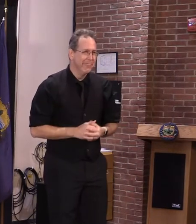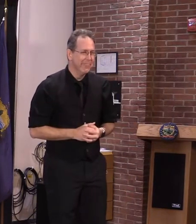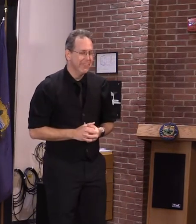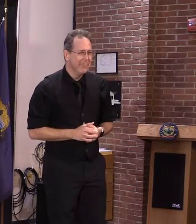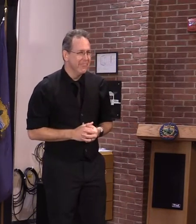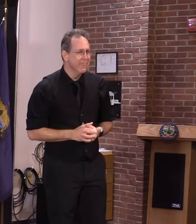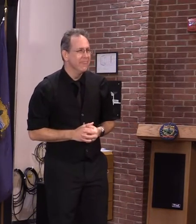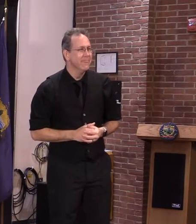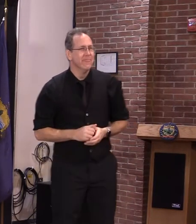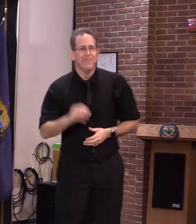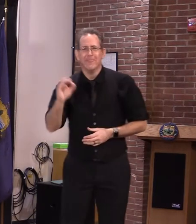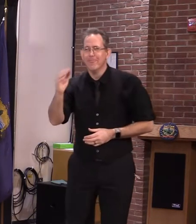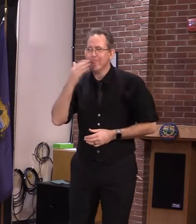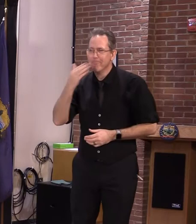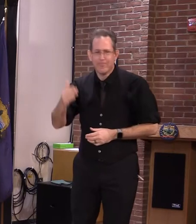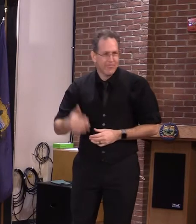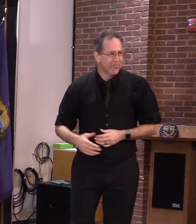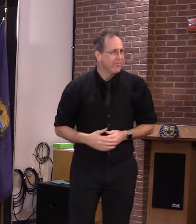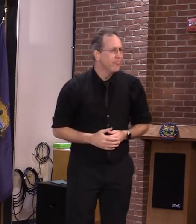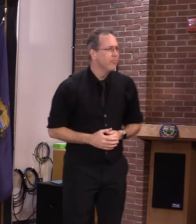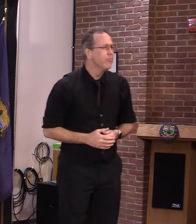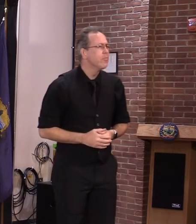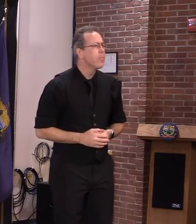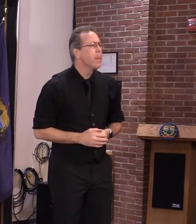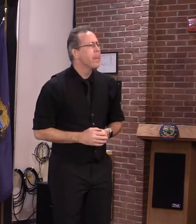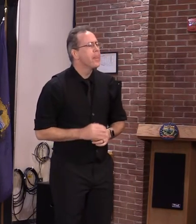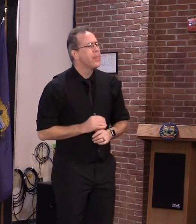Okay, thank you. I would like to point out that